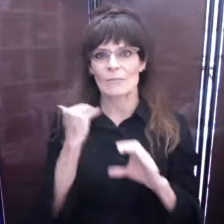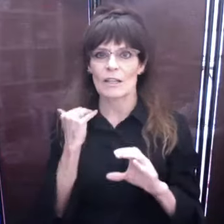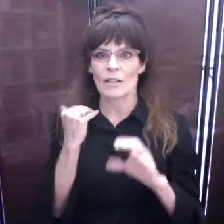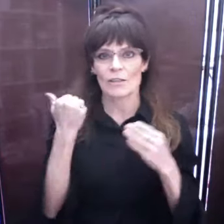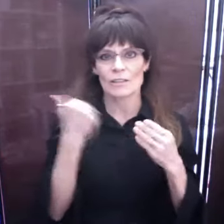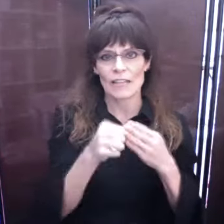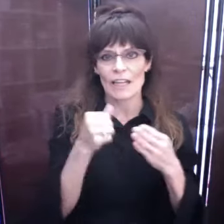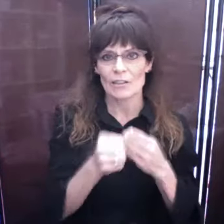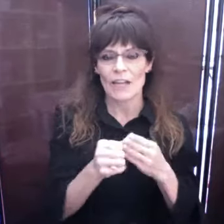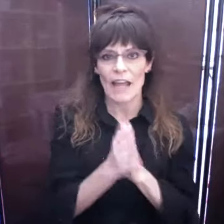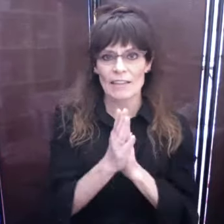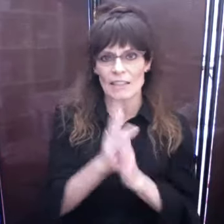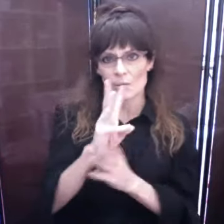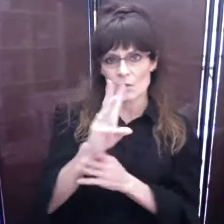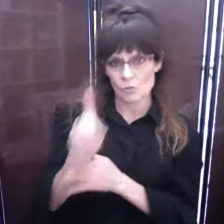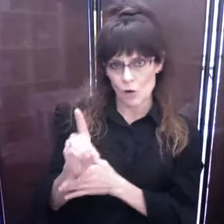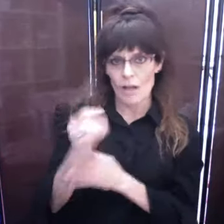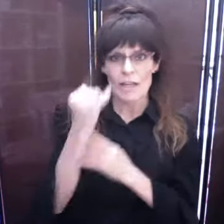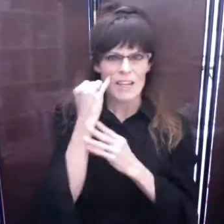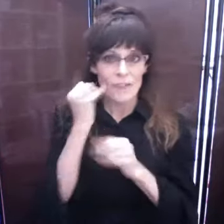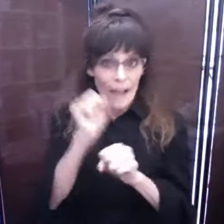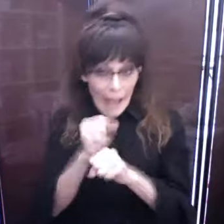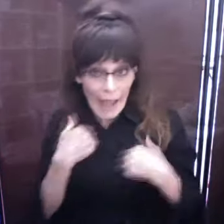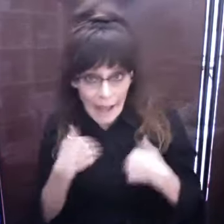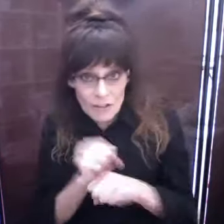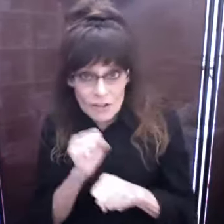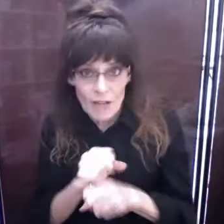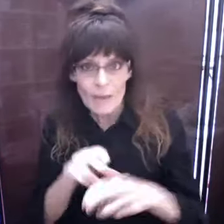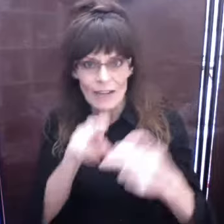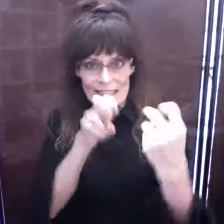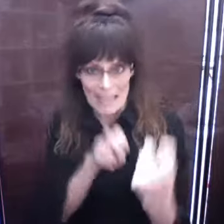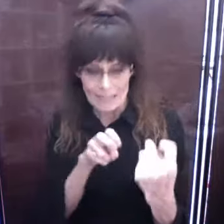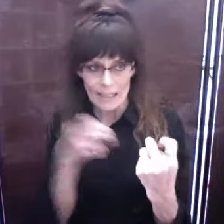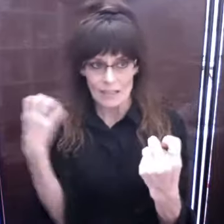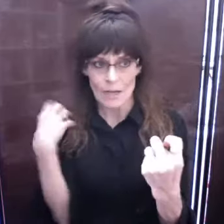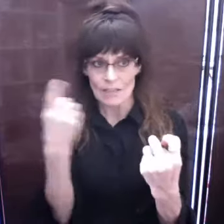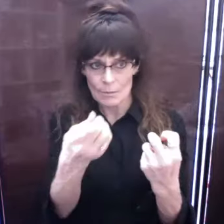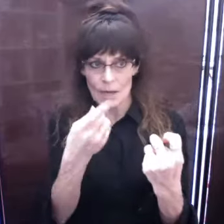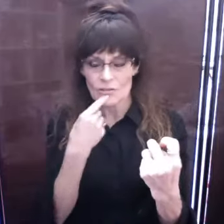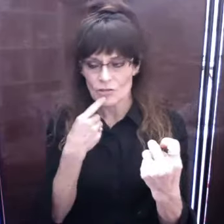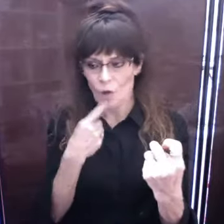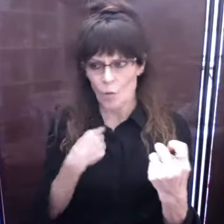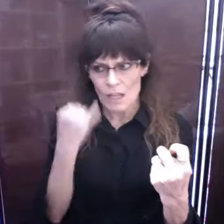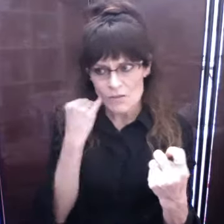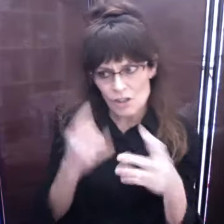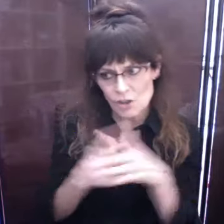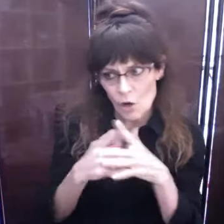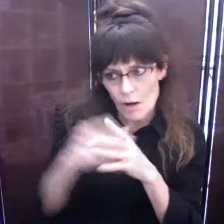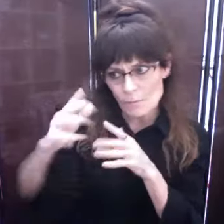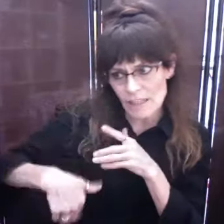withdraw? If I'm even employed, I've already sat down in front of the boss and he's told me, look, man, if you're going to show up late again, don't show up. We'll mail